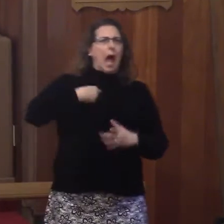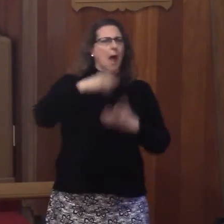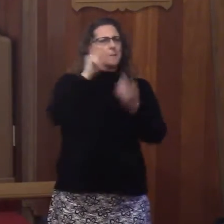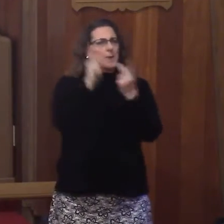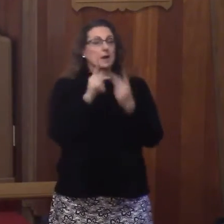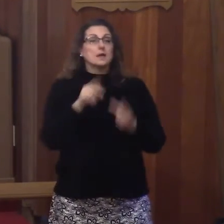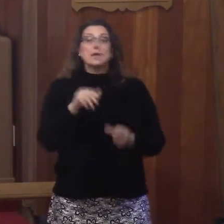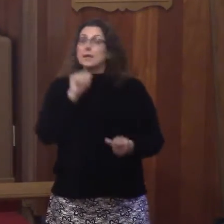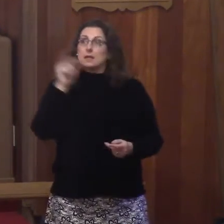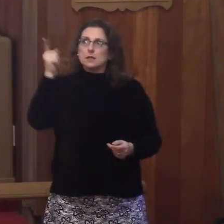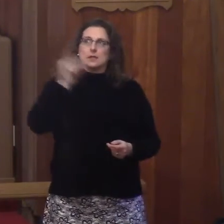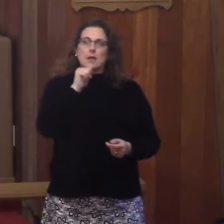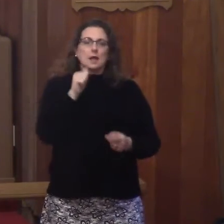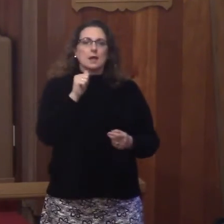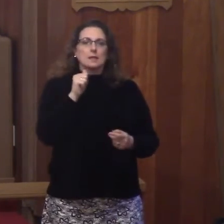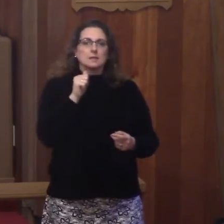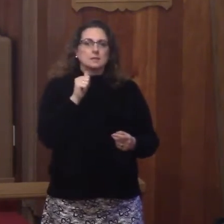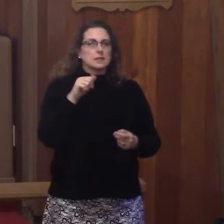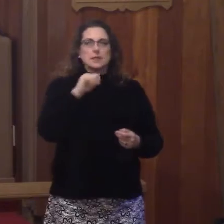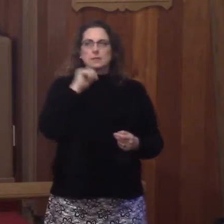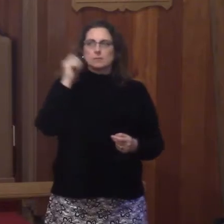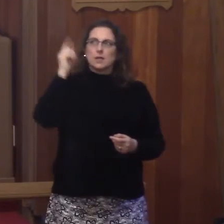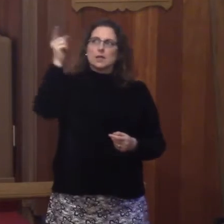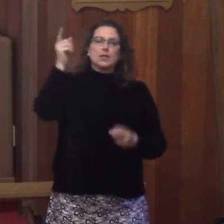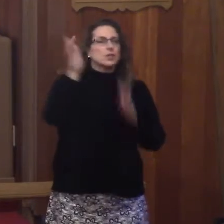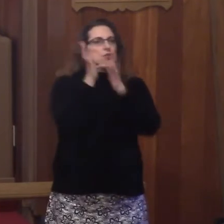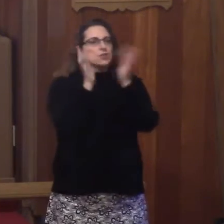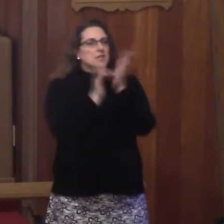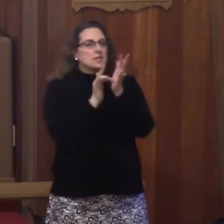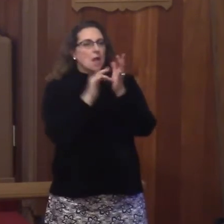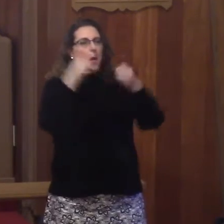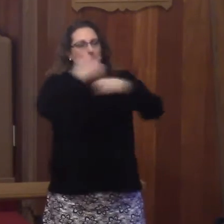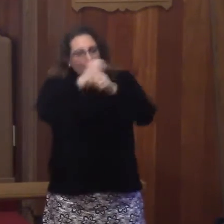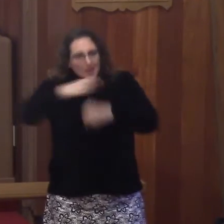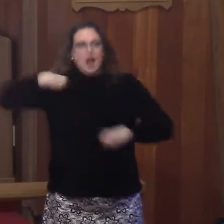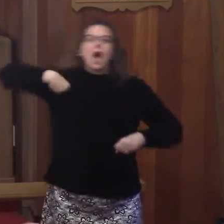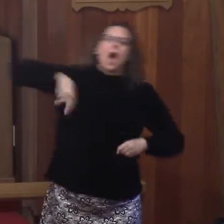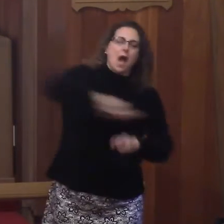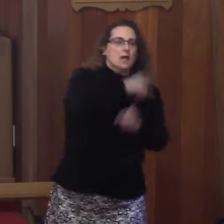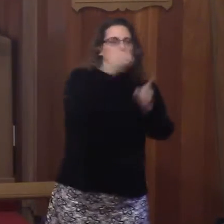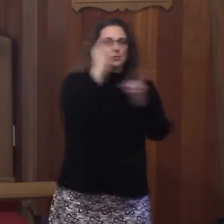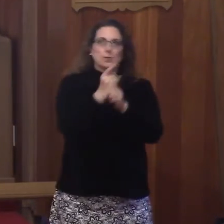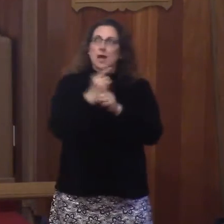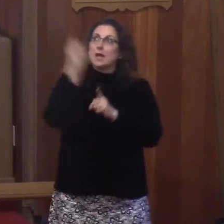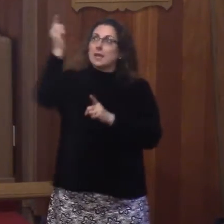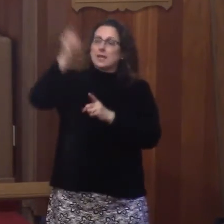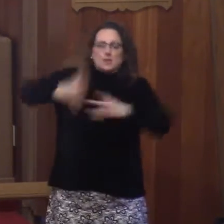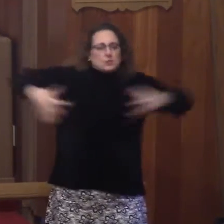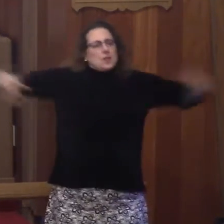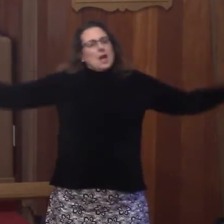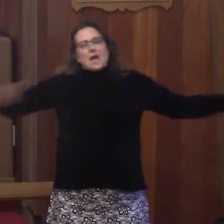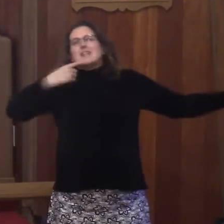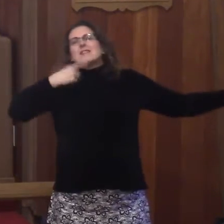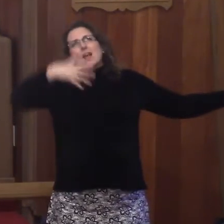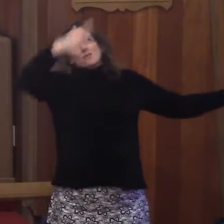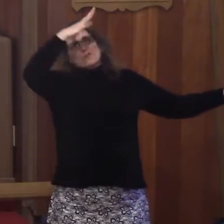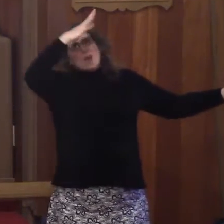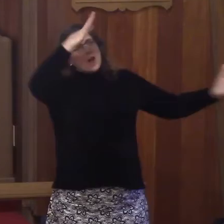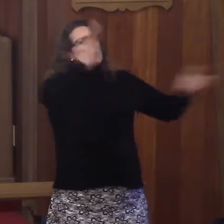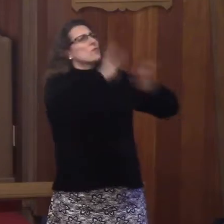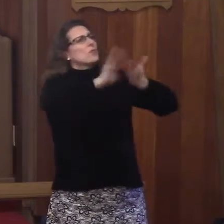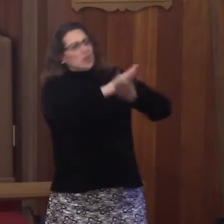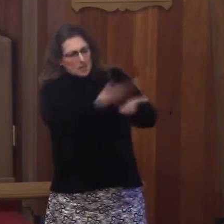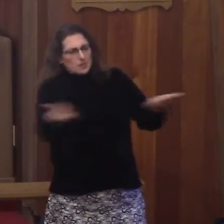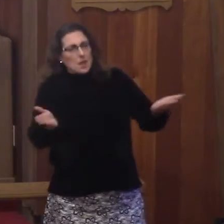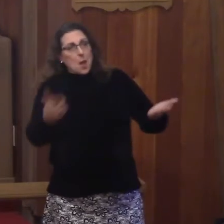Instead of doing that, justifying himself, Jesus justified us, and extended in his arms around and cried out, Father, forgive them,